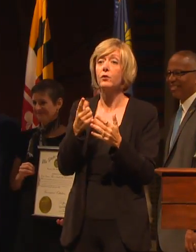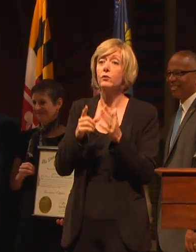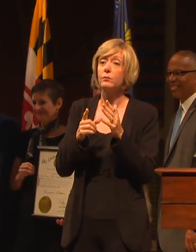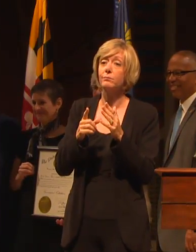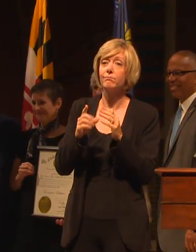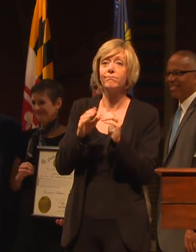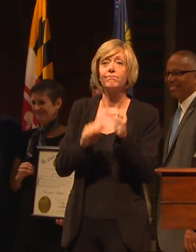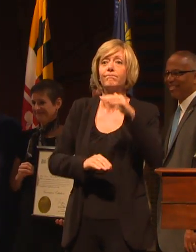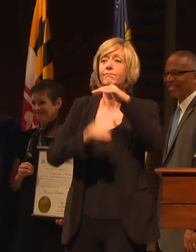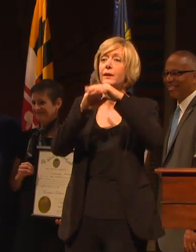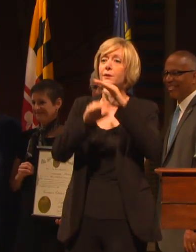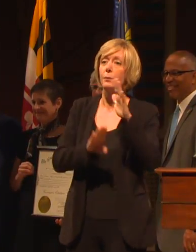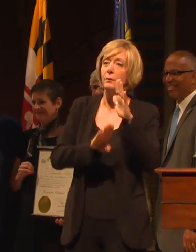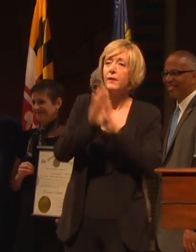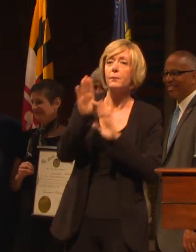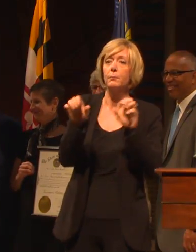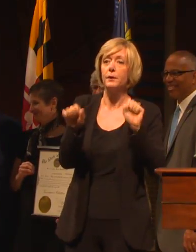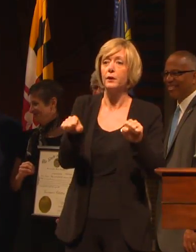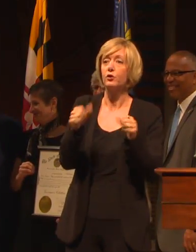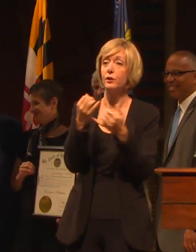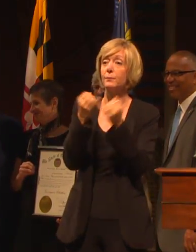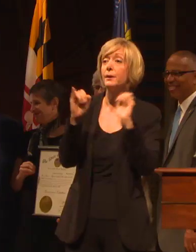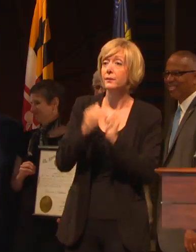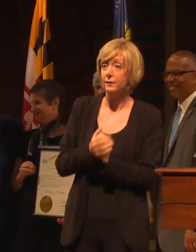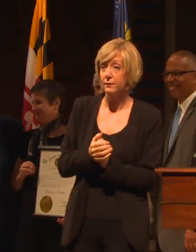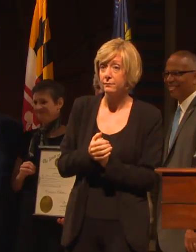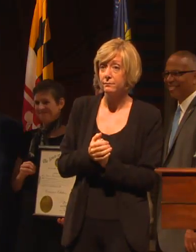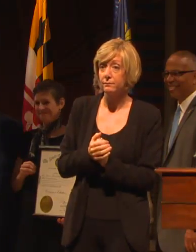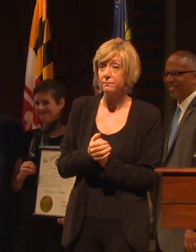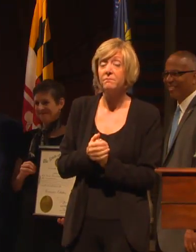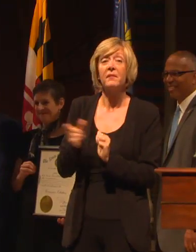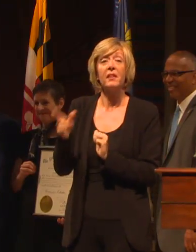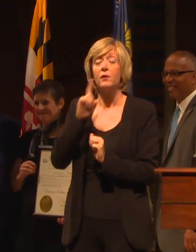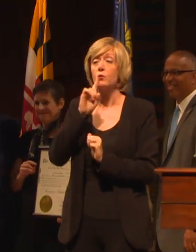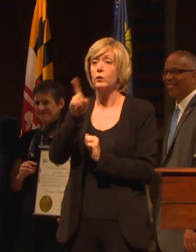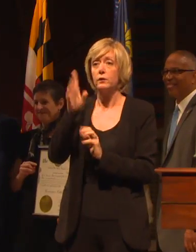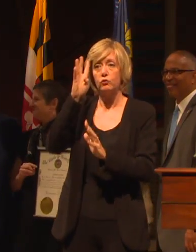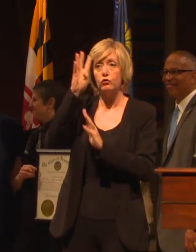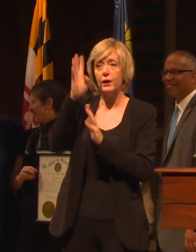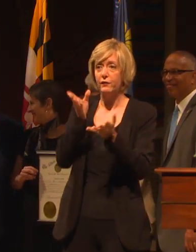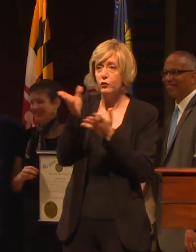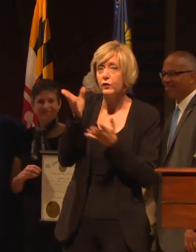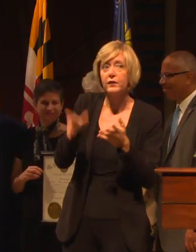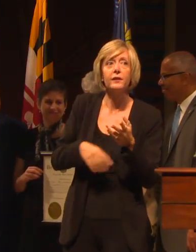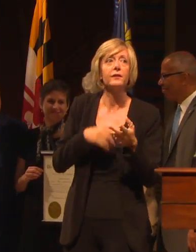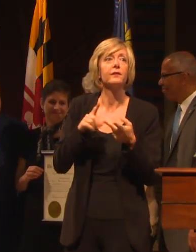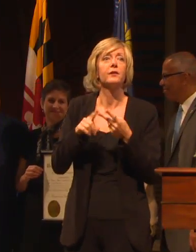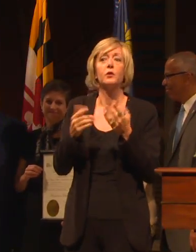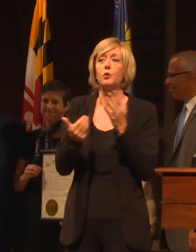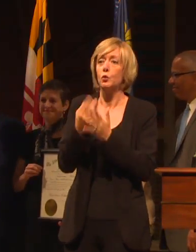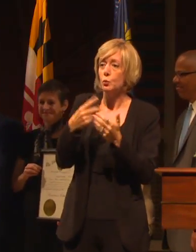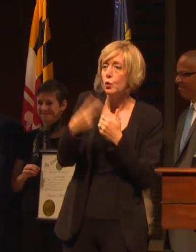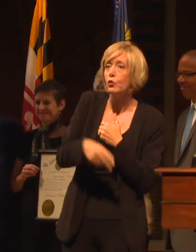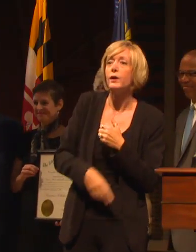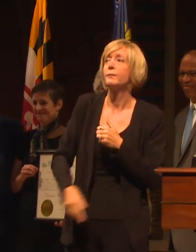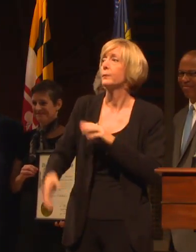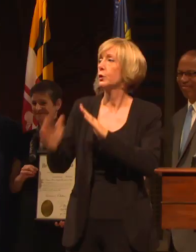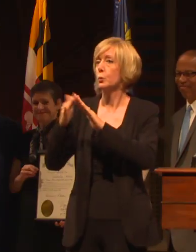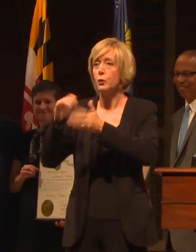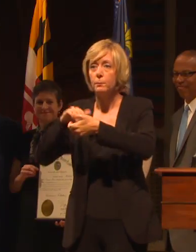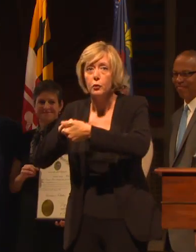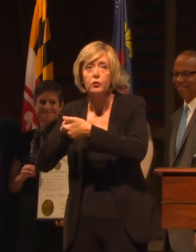development, potential, and independence. Through innovative services, dynamic new programs, community